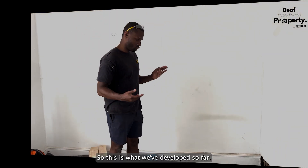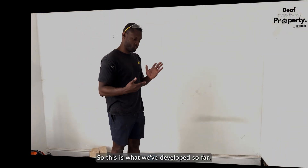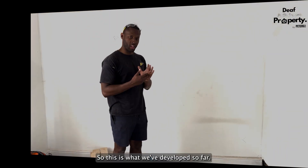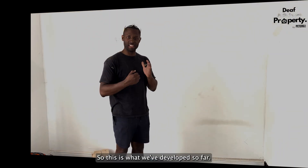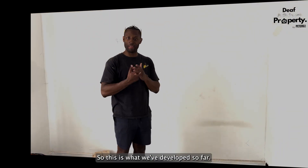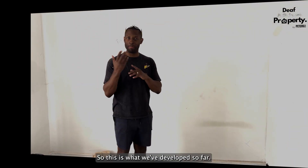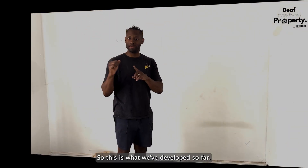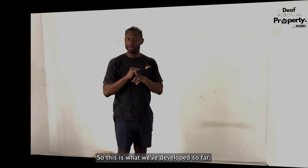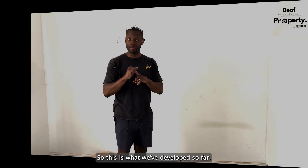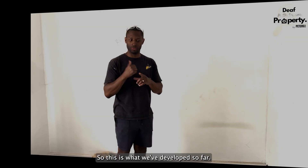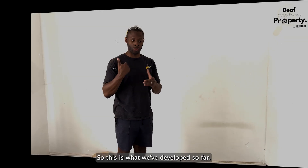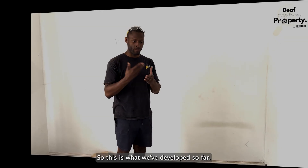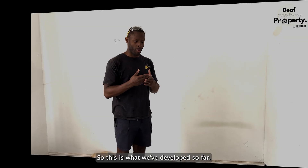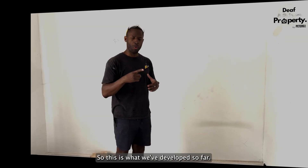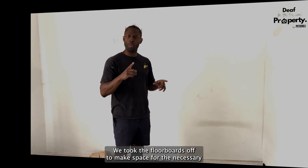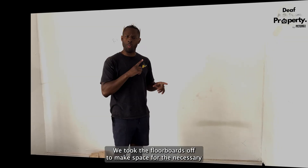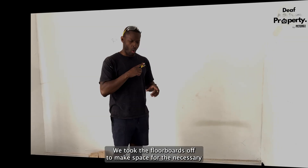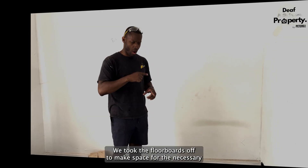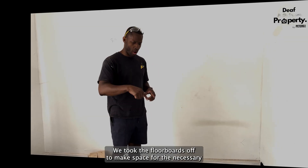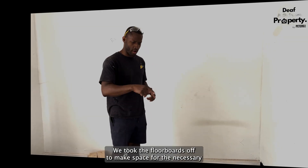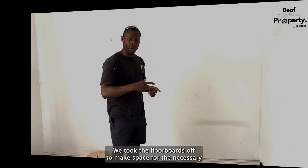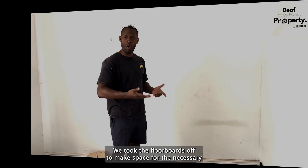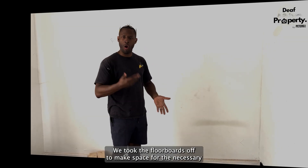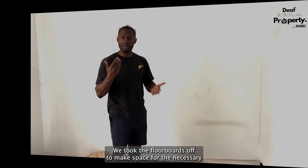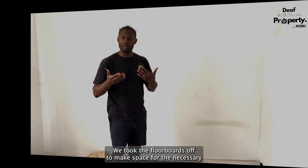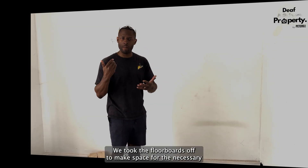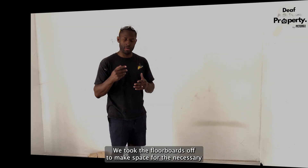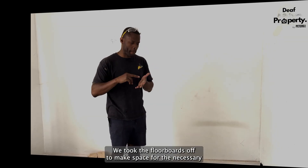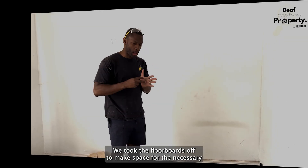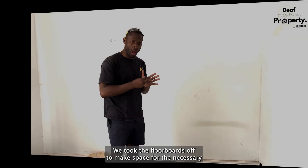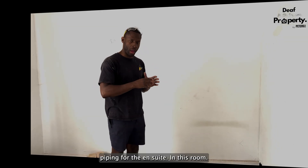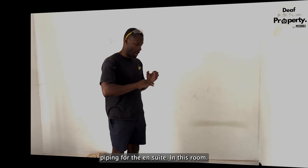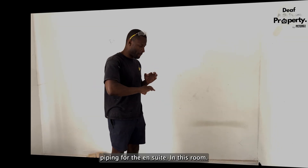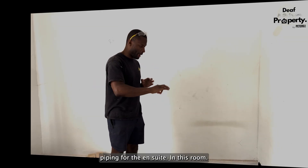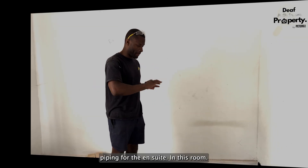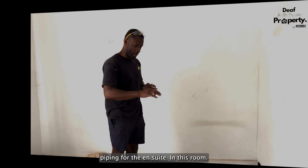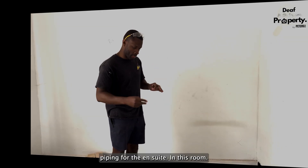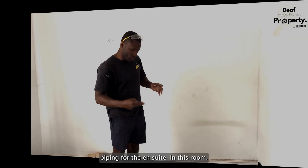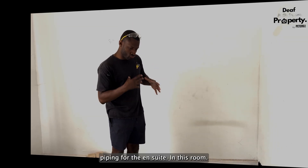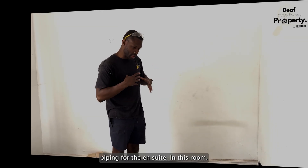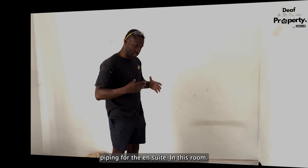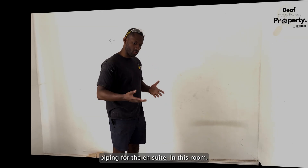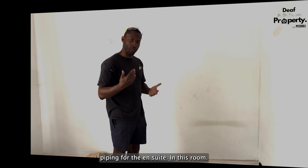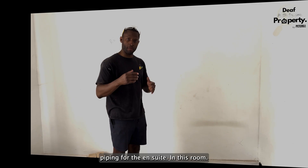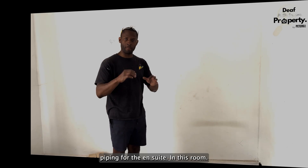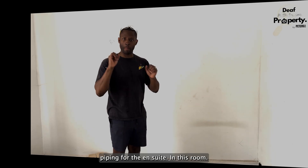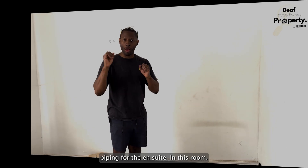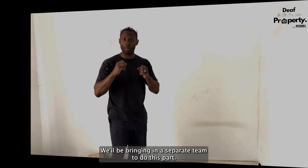So this is what we've developed so far. We took the floorboards off to make space for the necessary piping for the ensuite in this room.